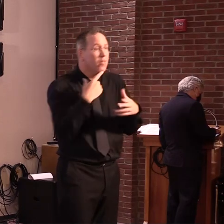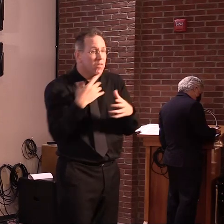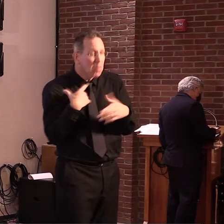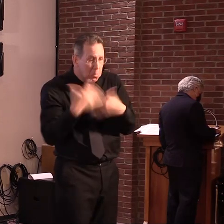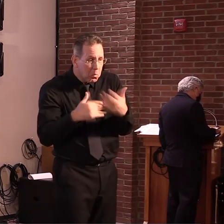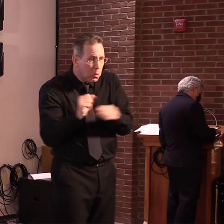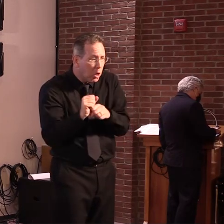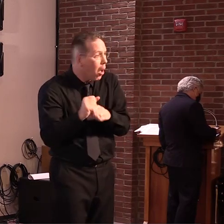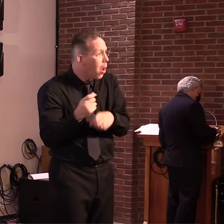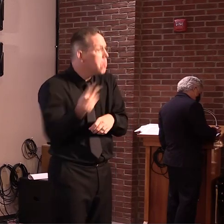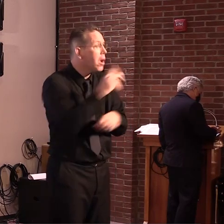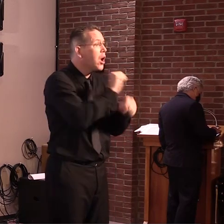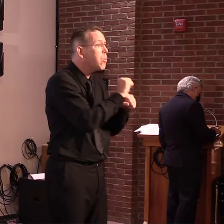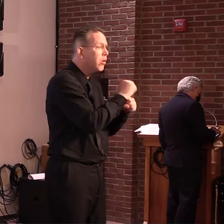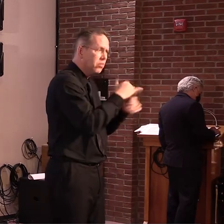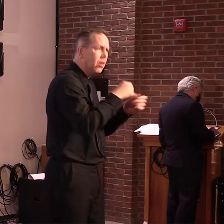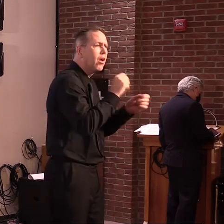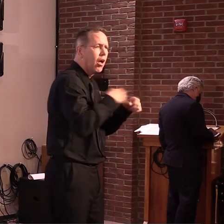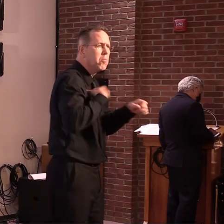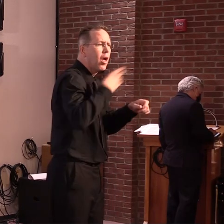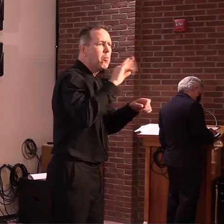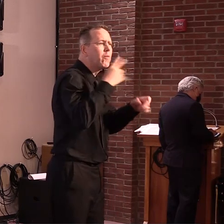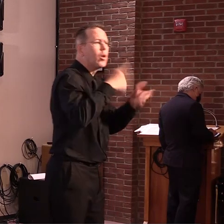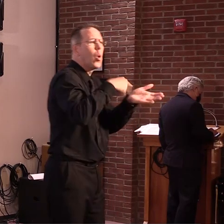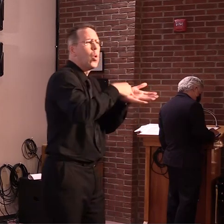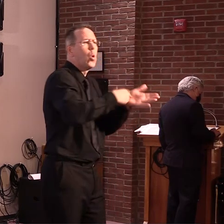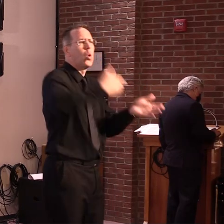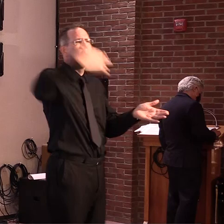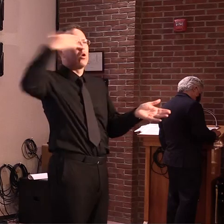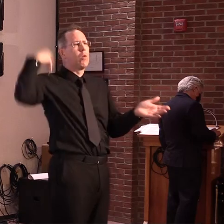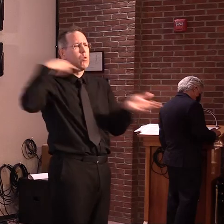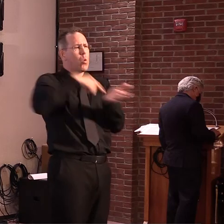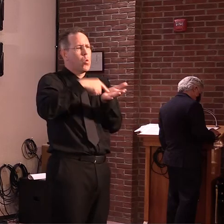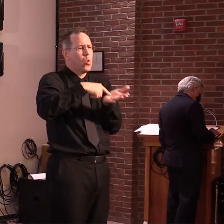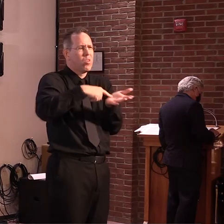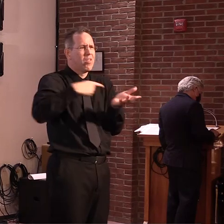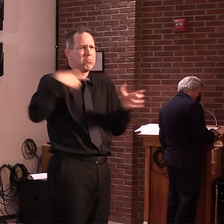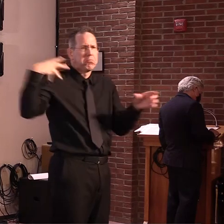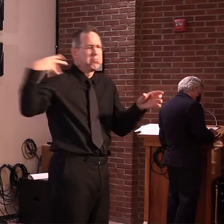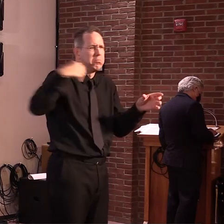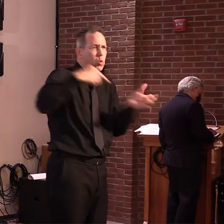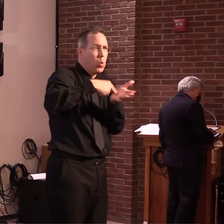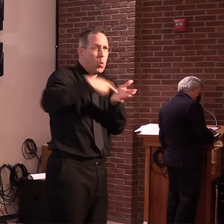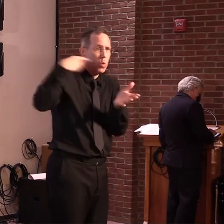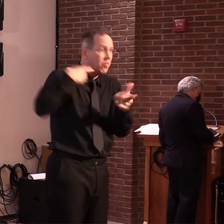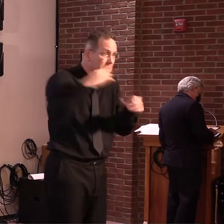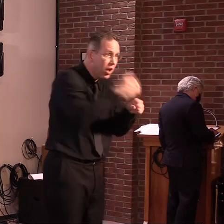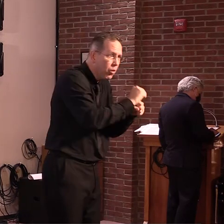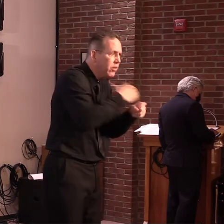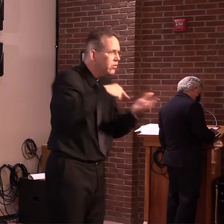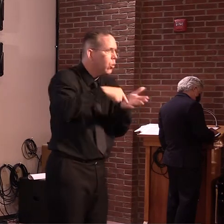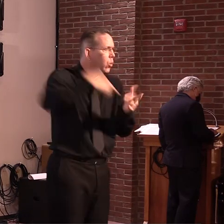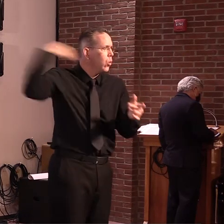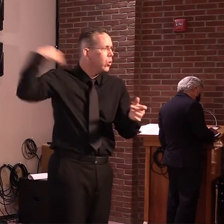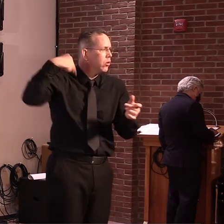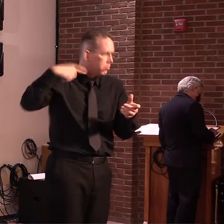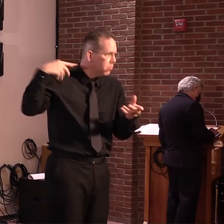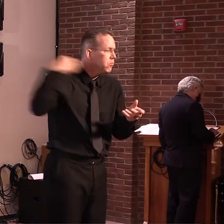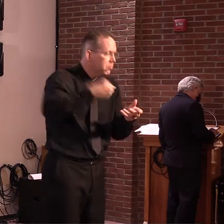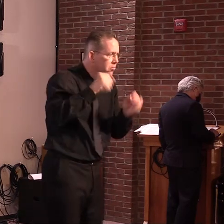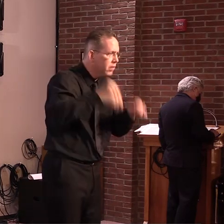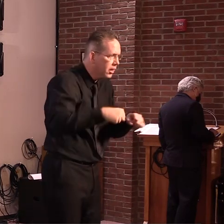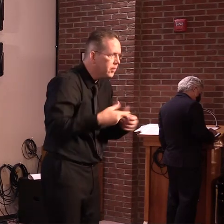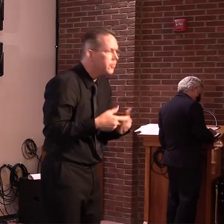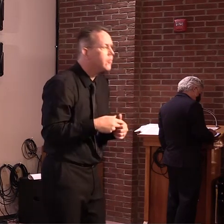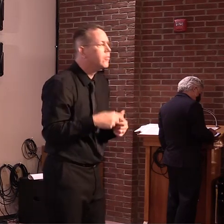of time, for the most part, most people will have until the end of 2020 to